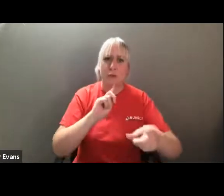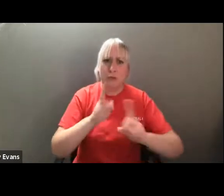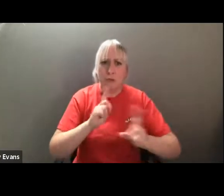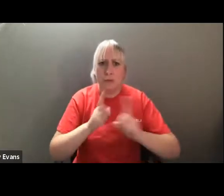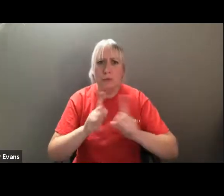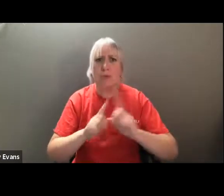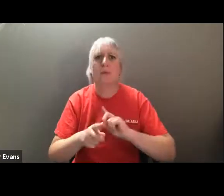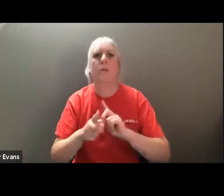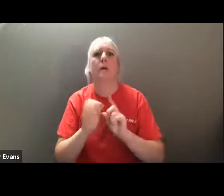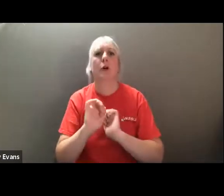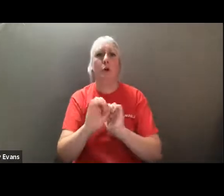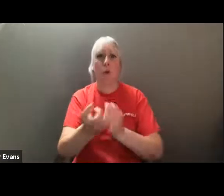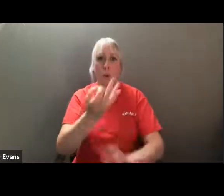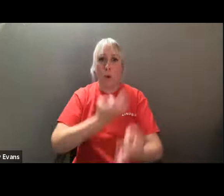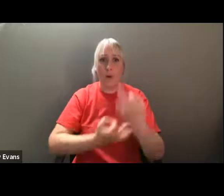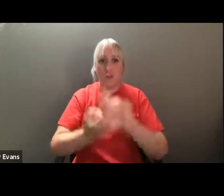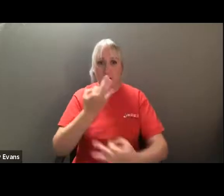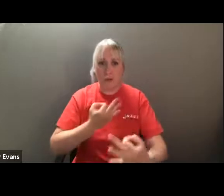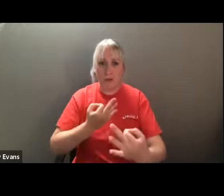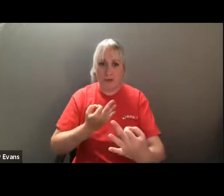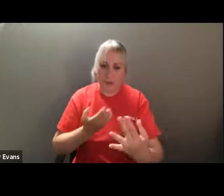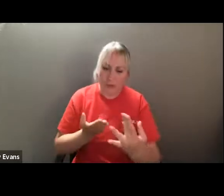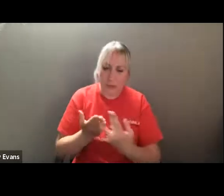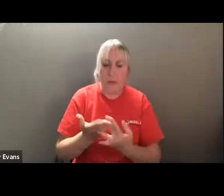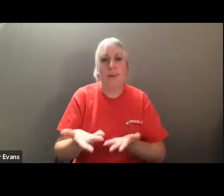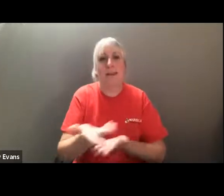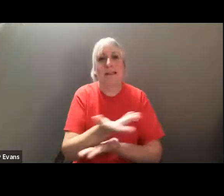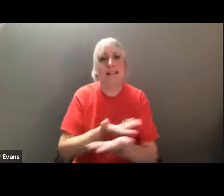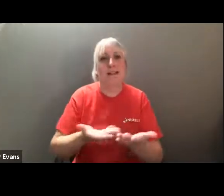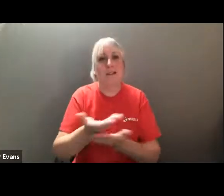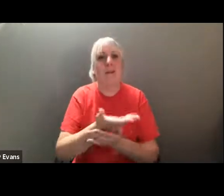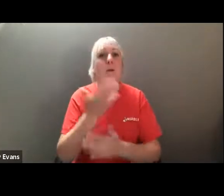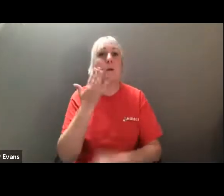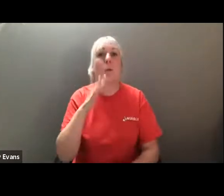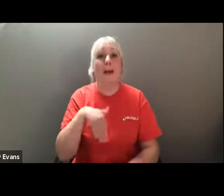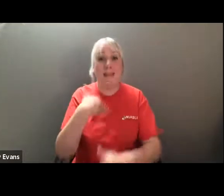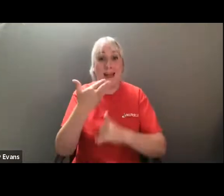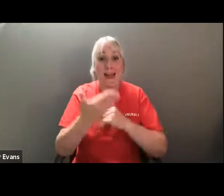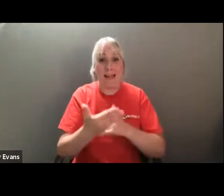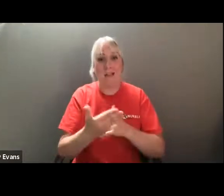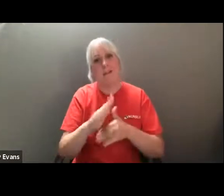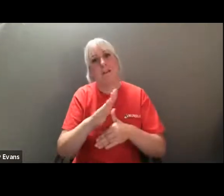possible as time allows in the discussion sections at the end of each half.